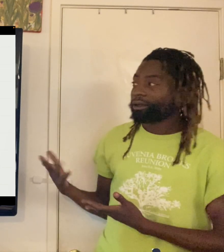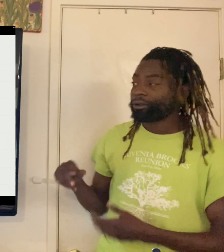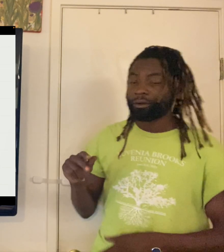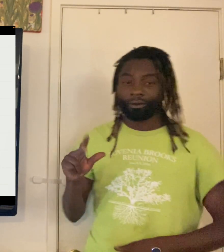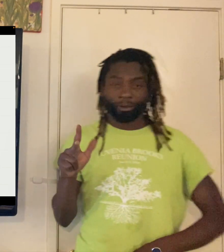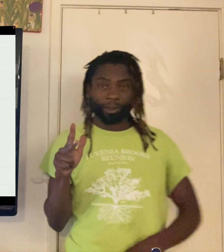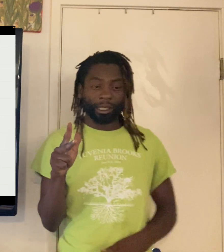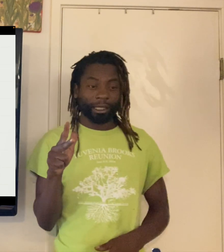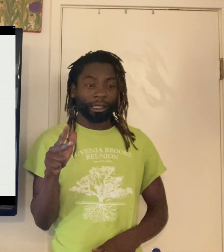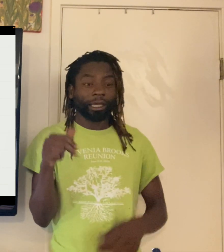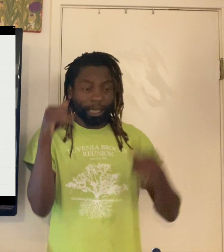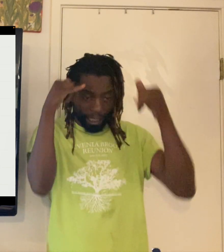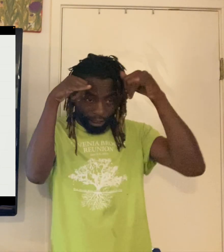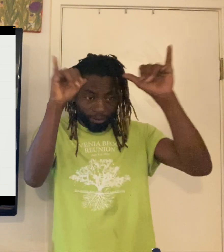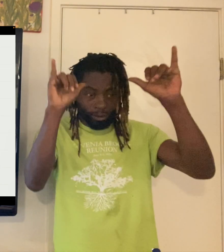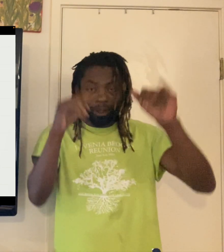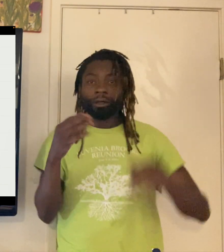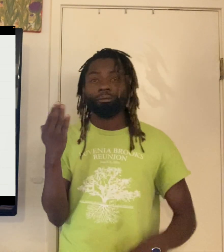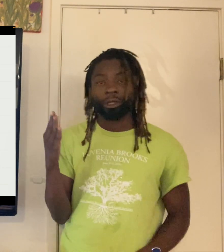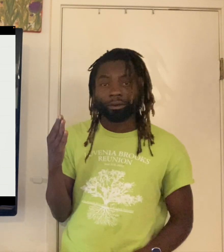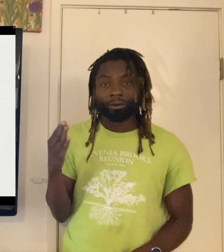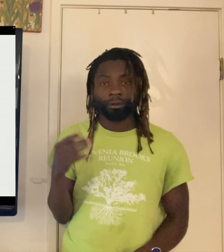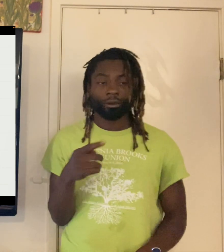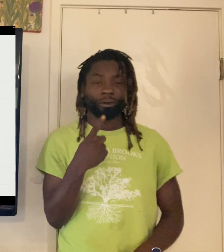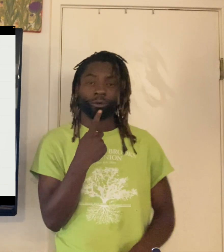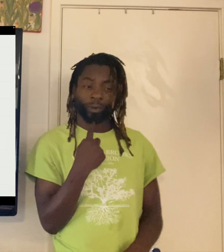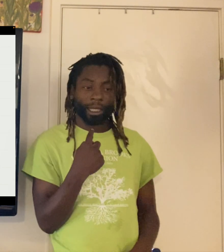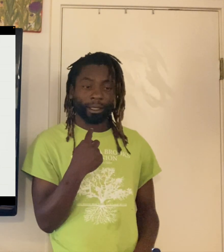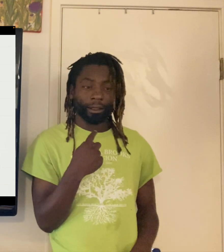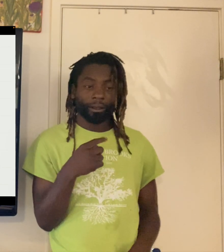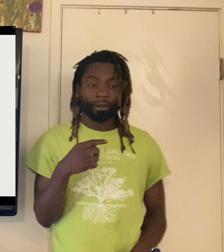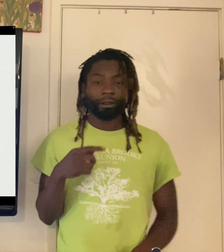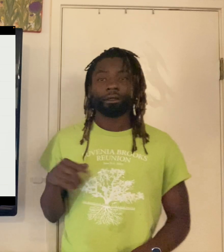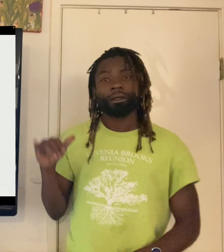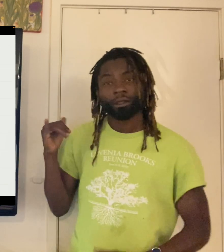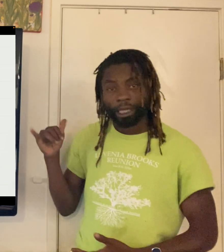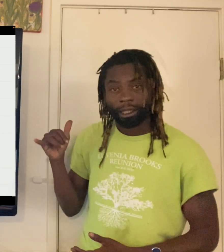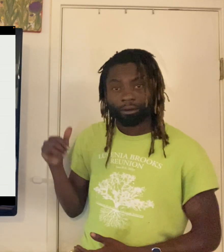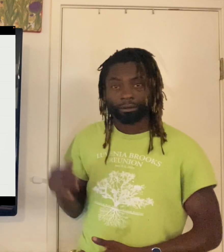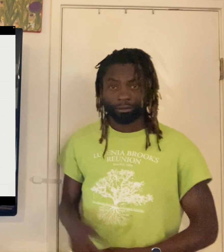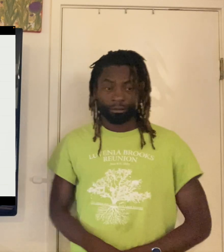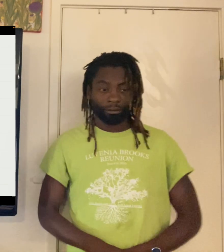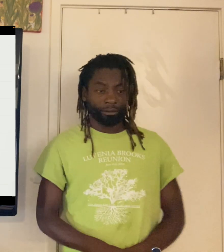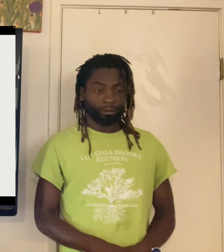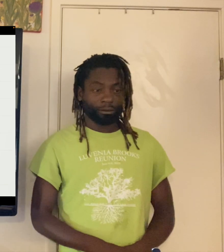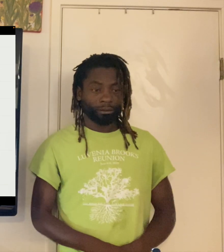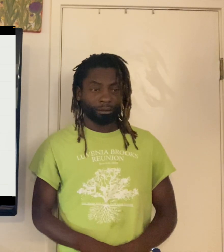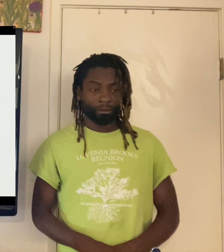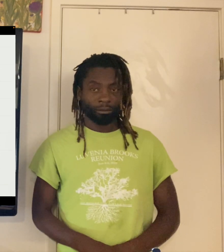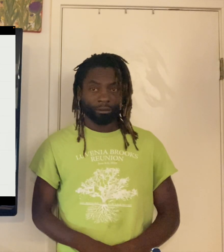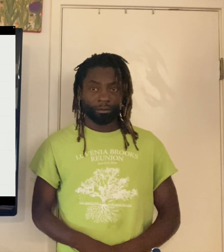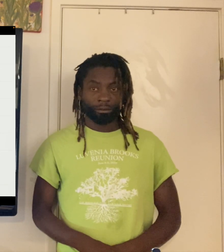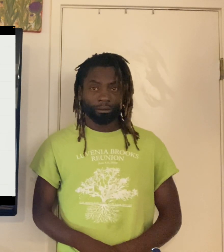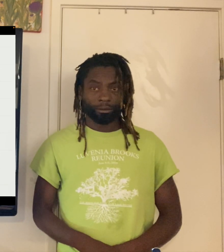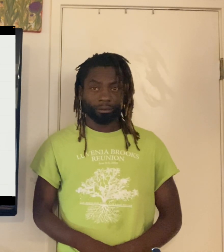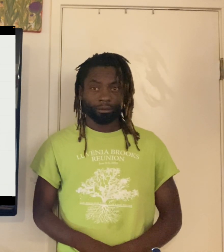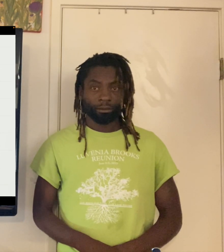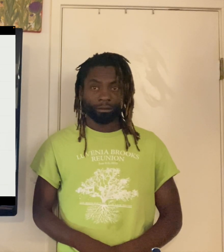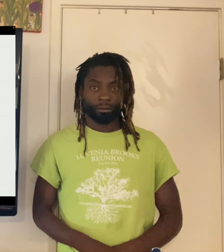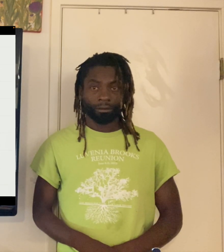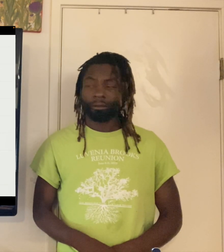Okay, here we have 3 cows. Blue cow, red cow, and yellow